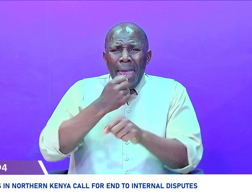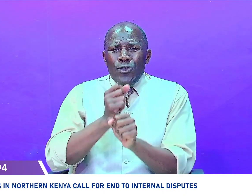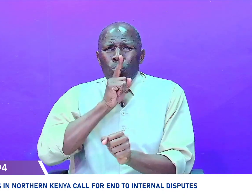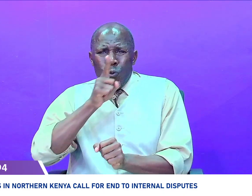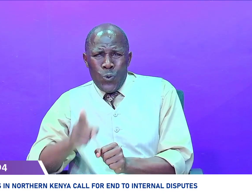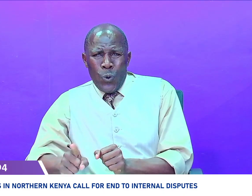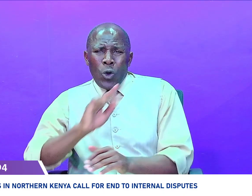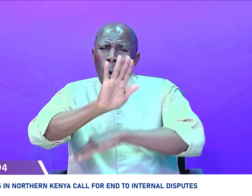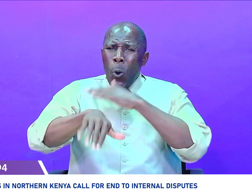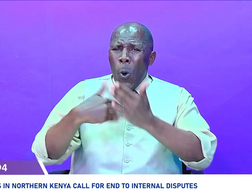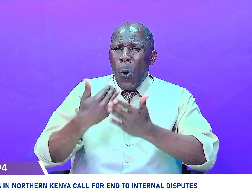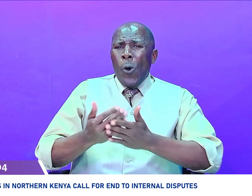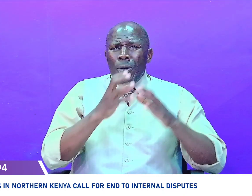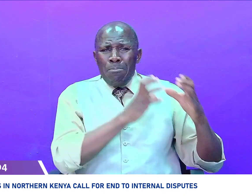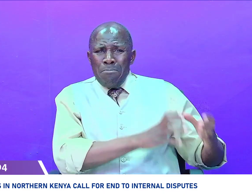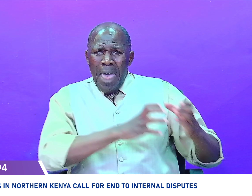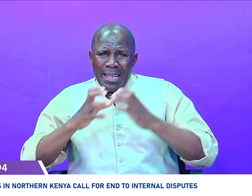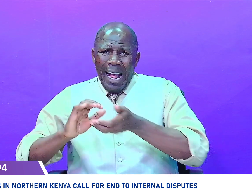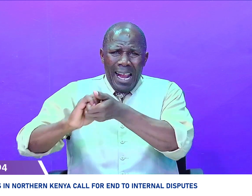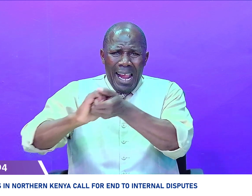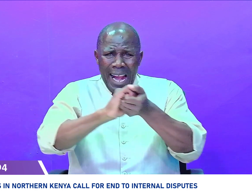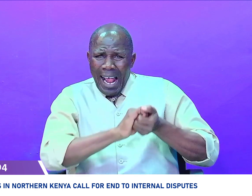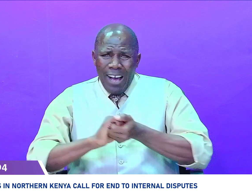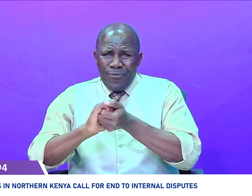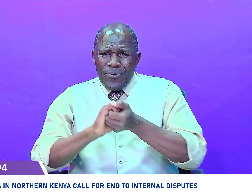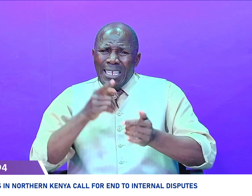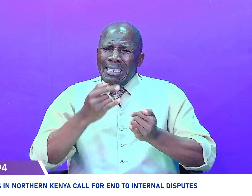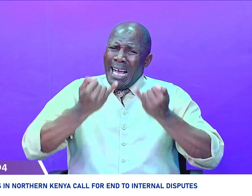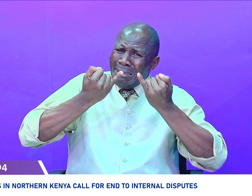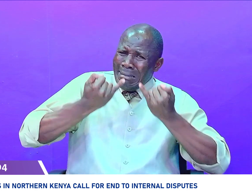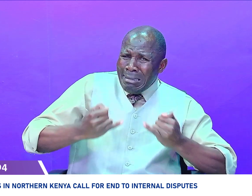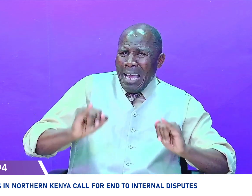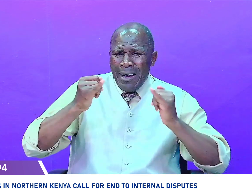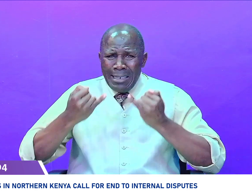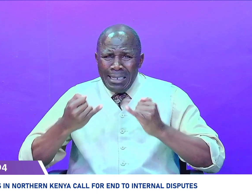a national meeting to discuss and resolve existing disputes.